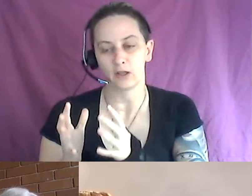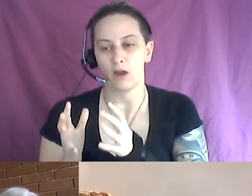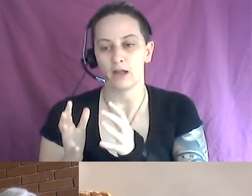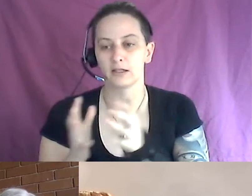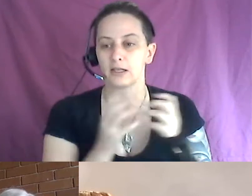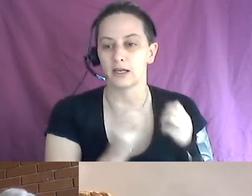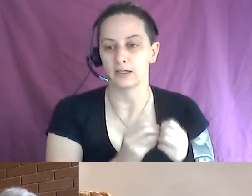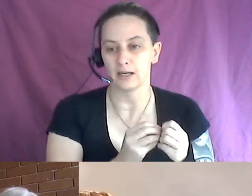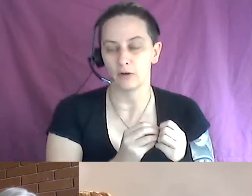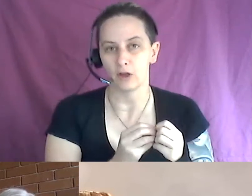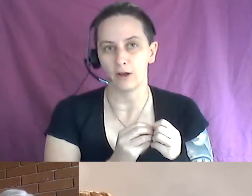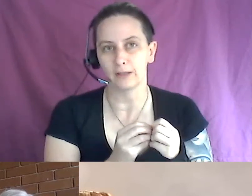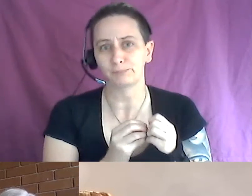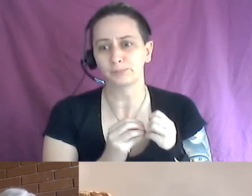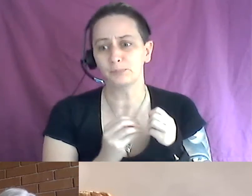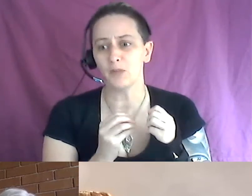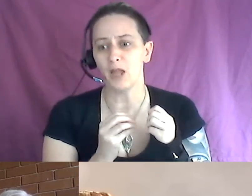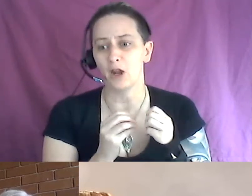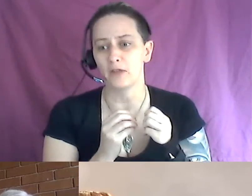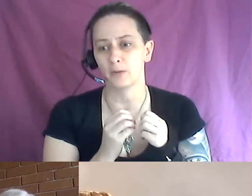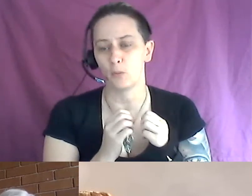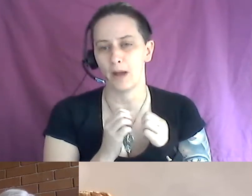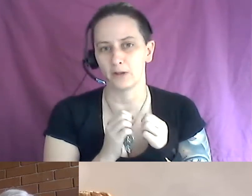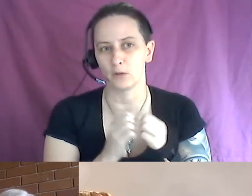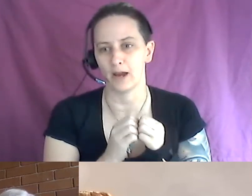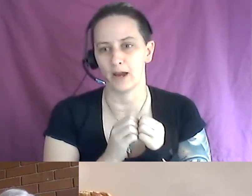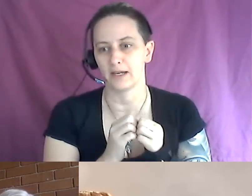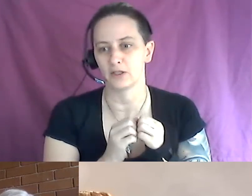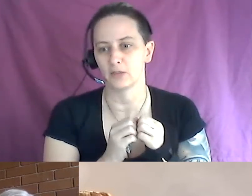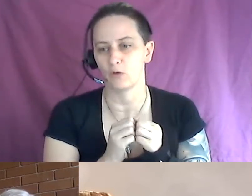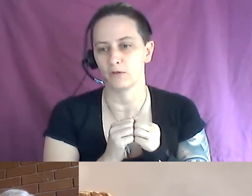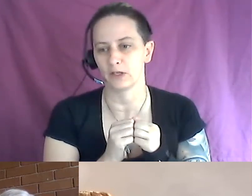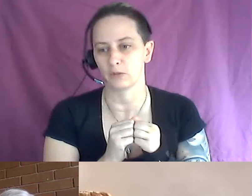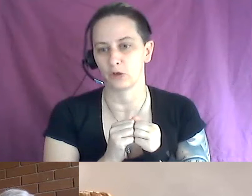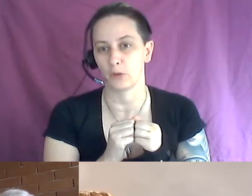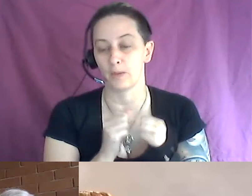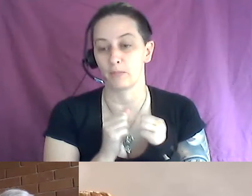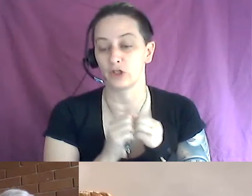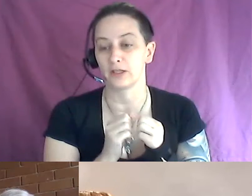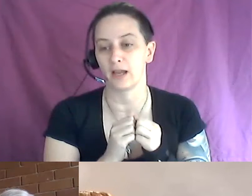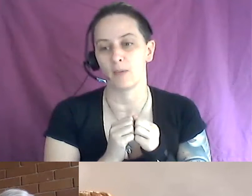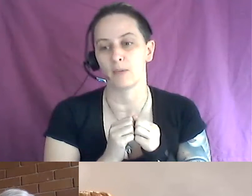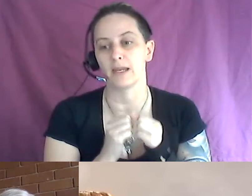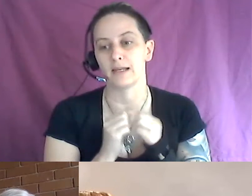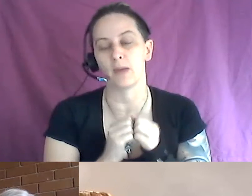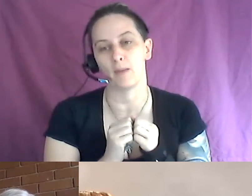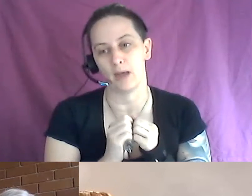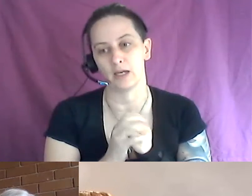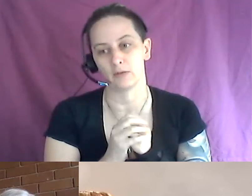their signs in keyword sign. And I think part of the way we need to move to ensure that we're bridging that gap is about